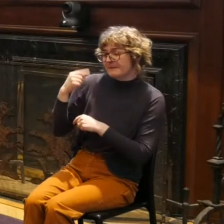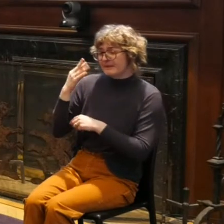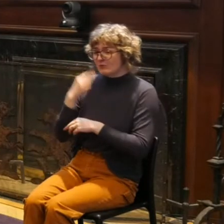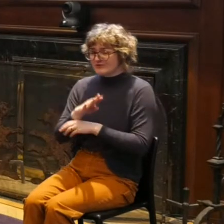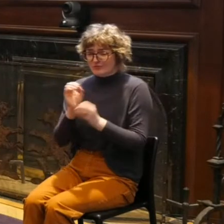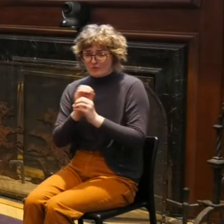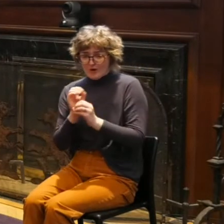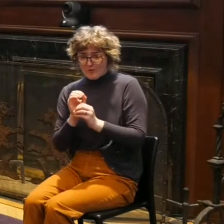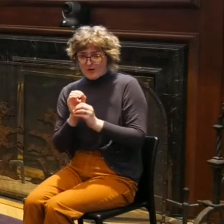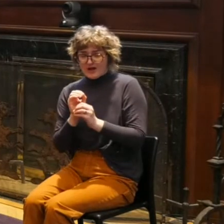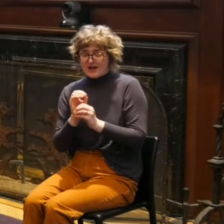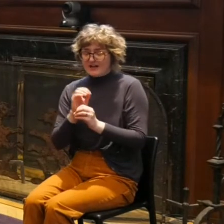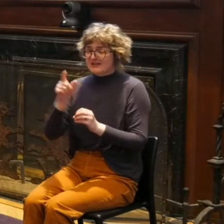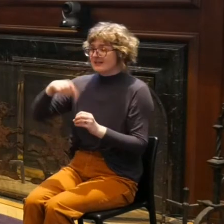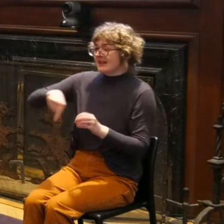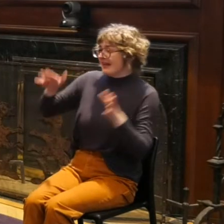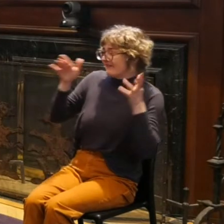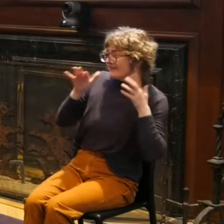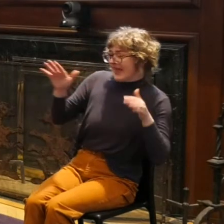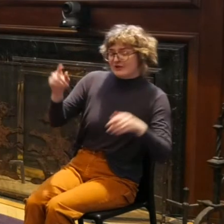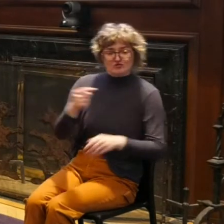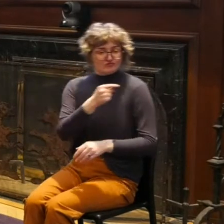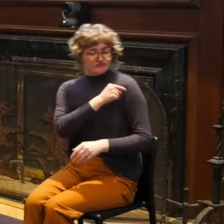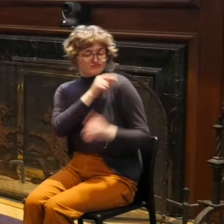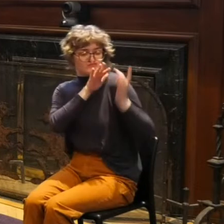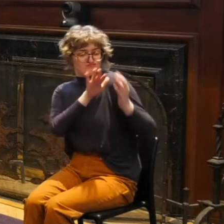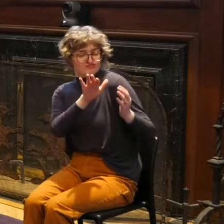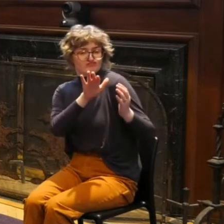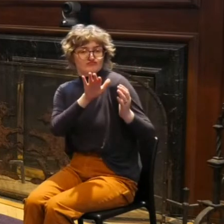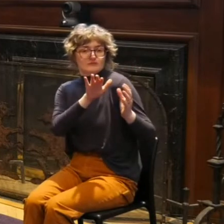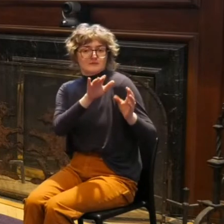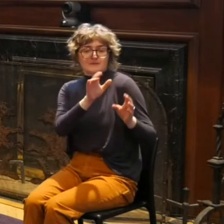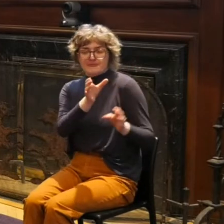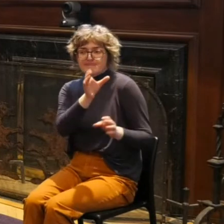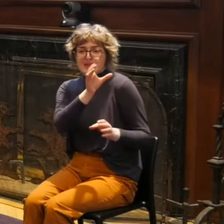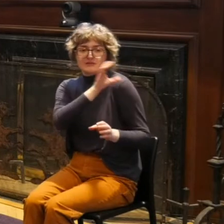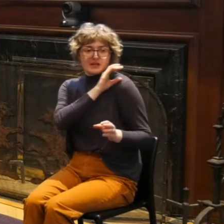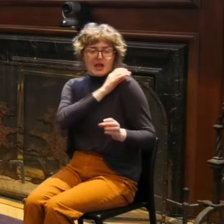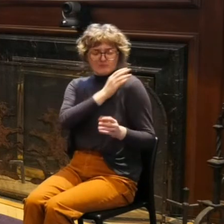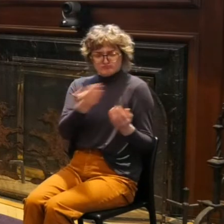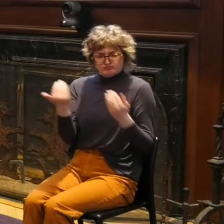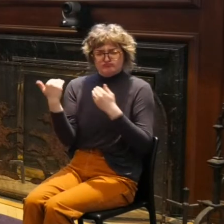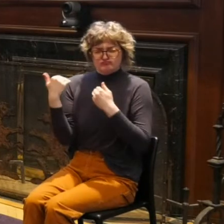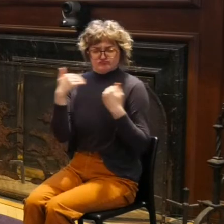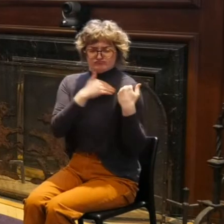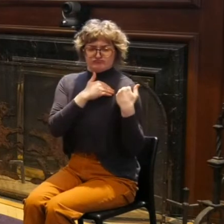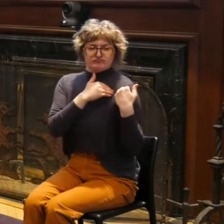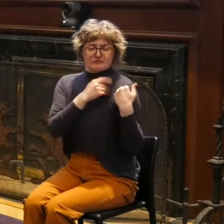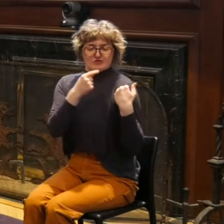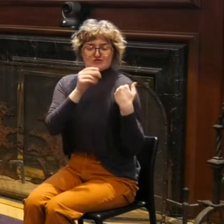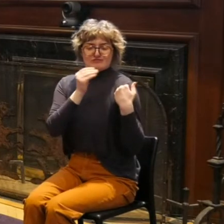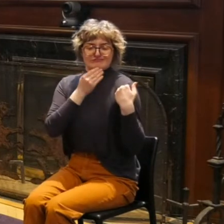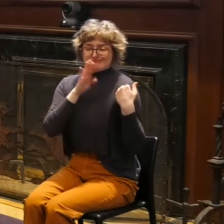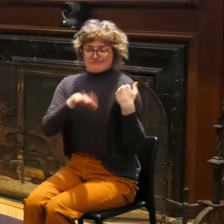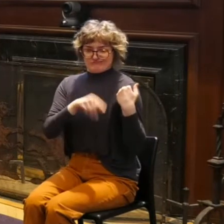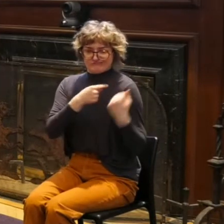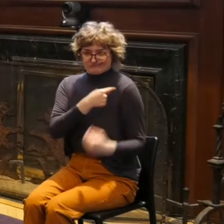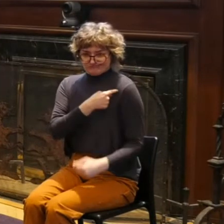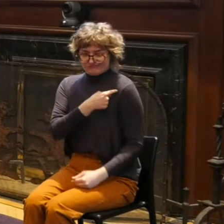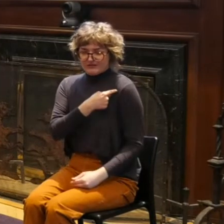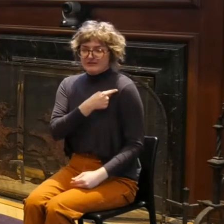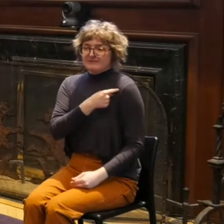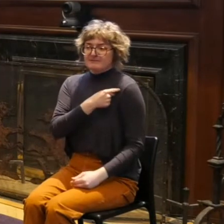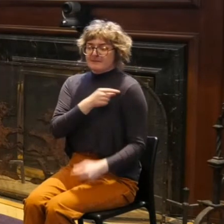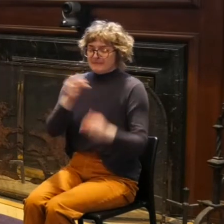one. Even the angel on my other side is starting to take up his position, and she's no good at it. The